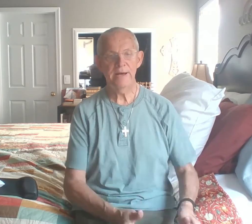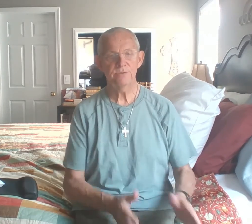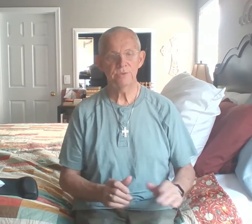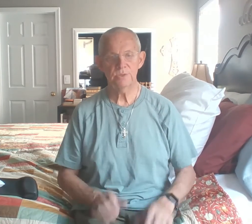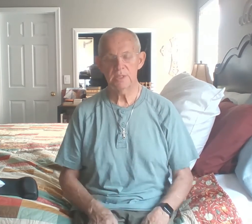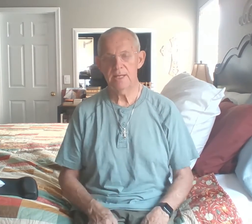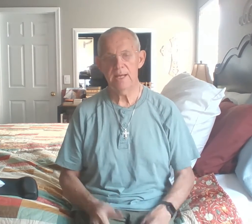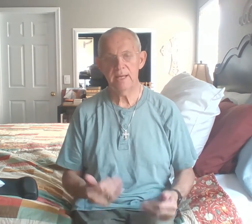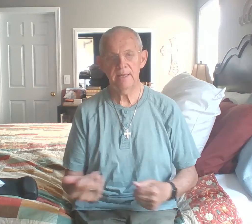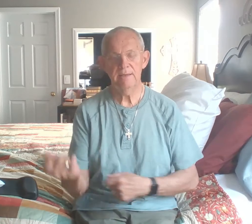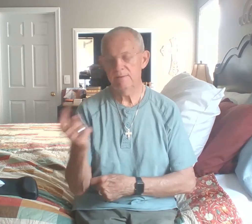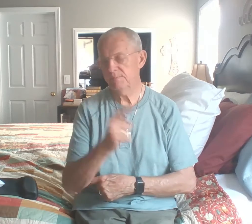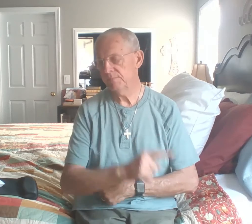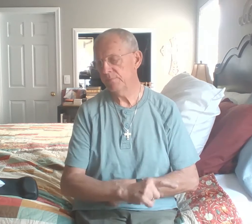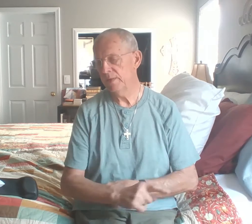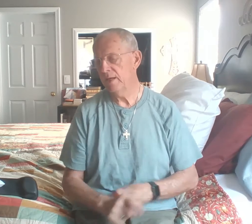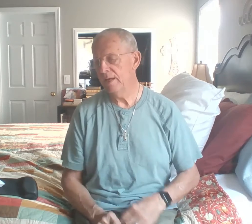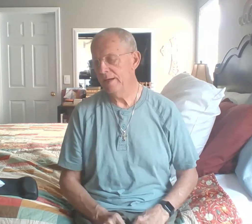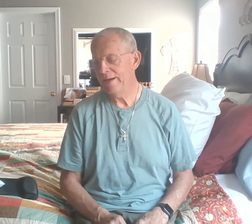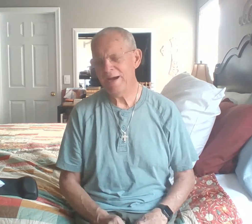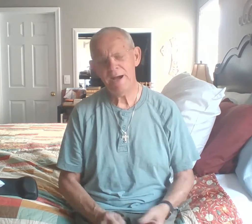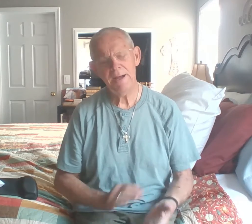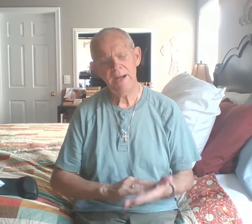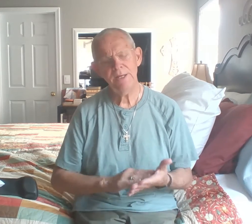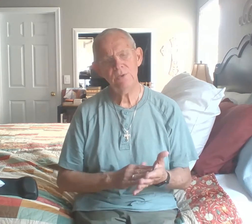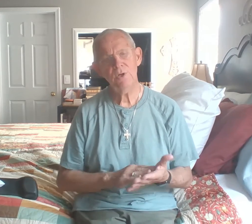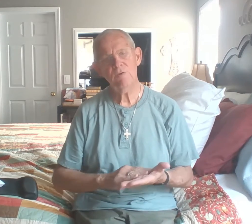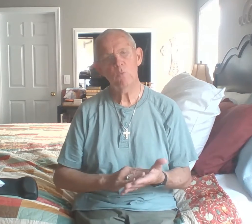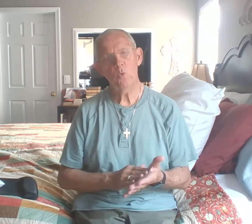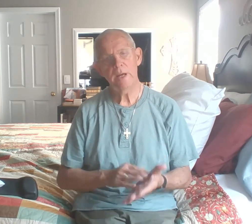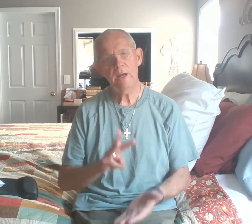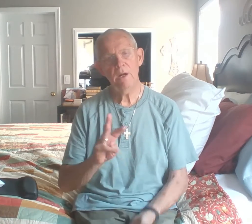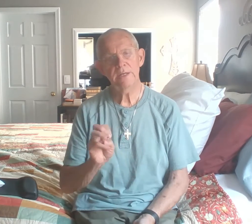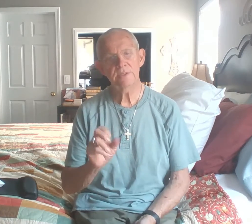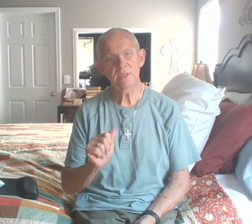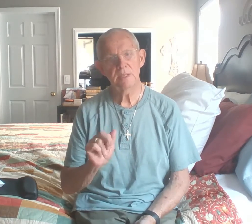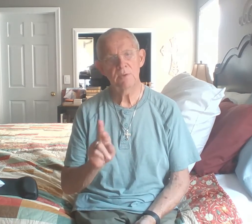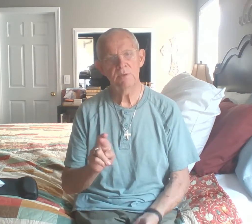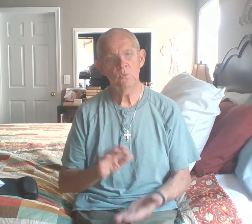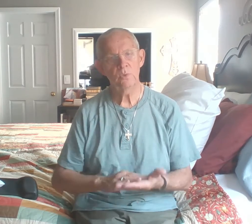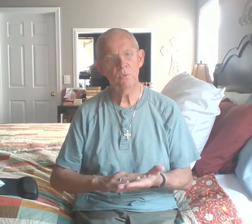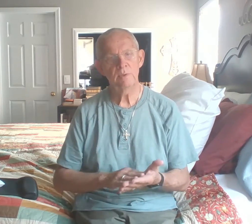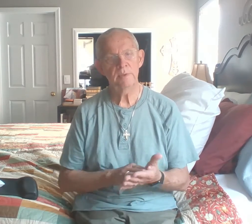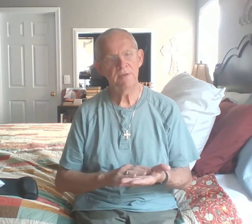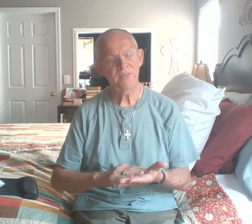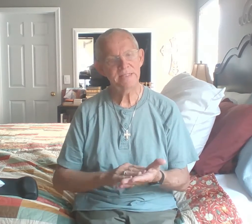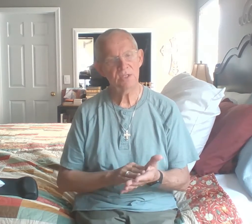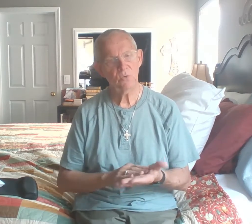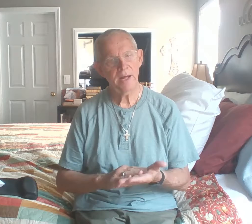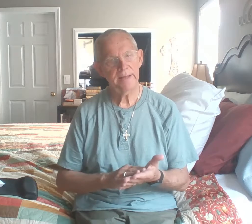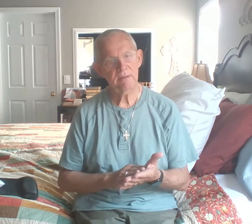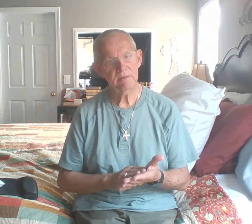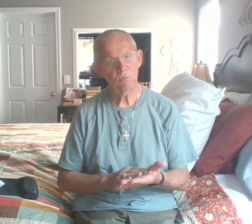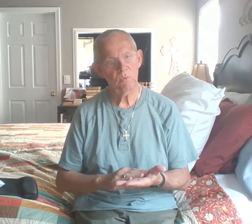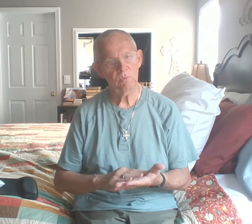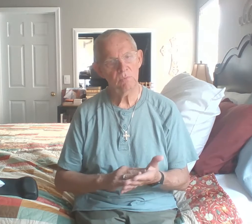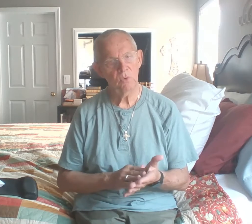trousers today. I don't know if wear is, if that's the right word.